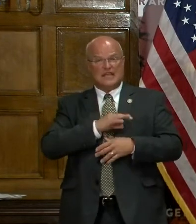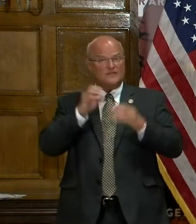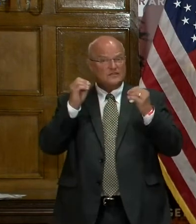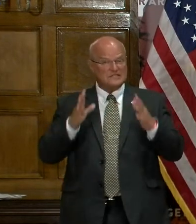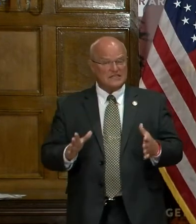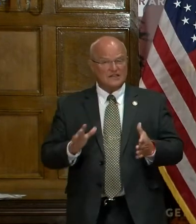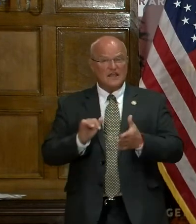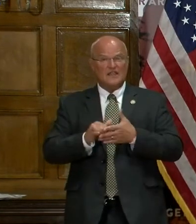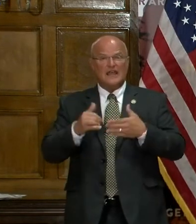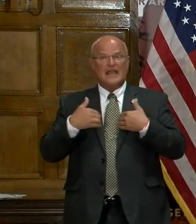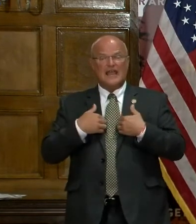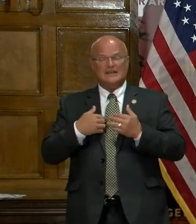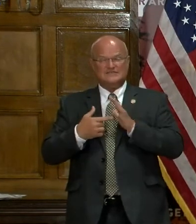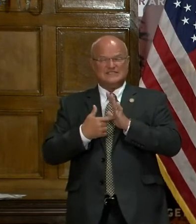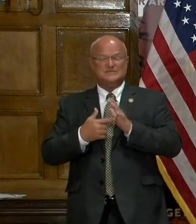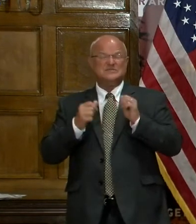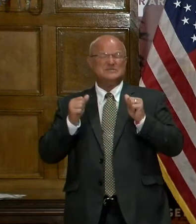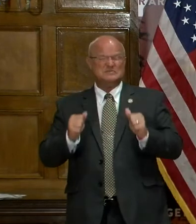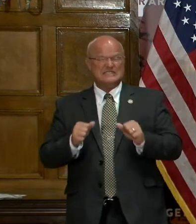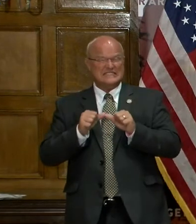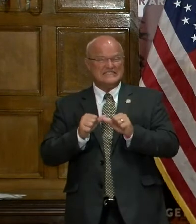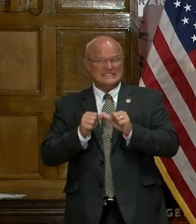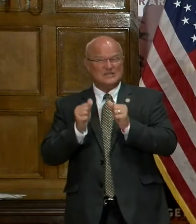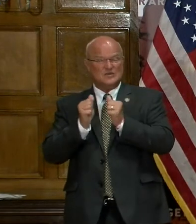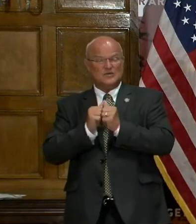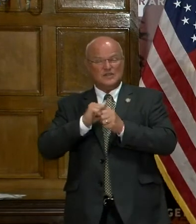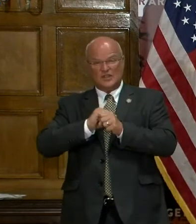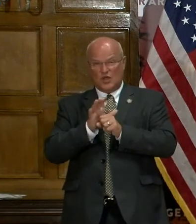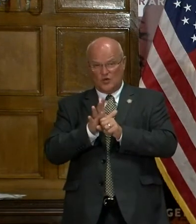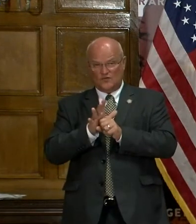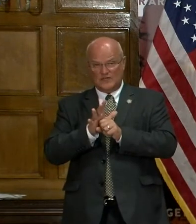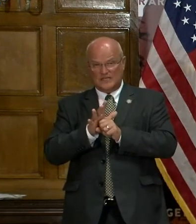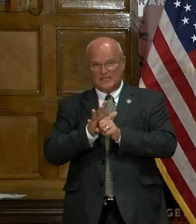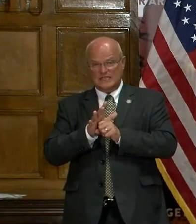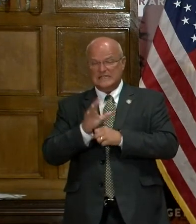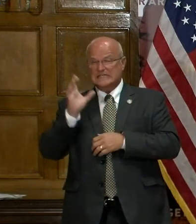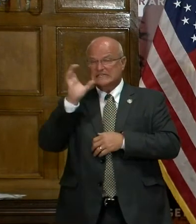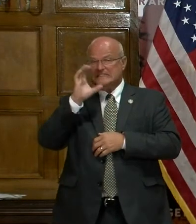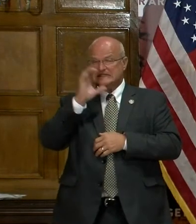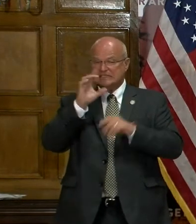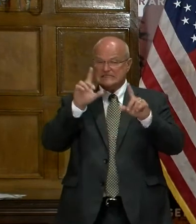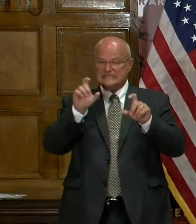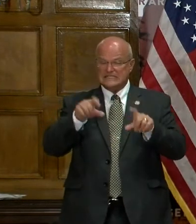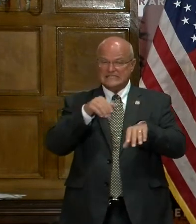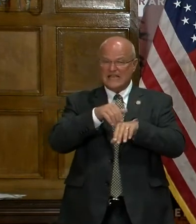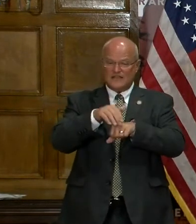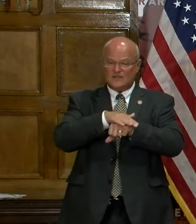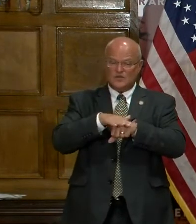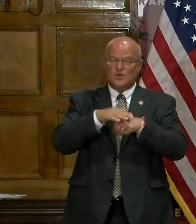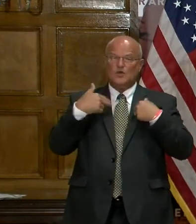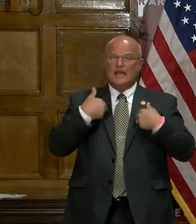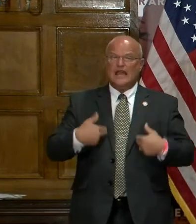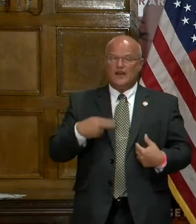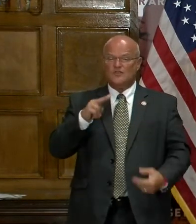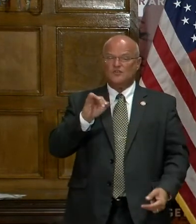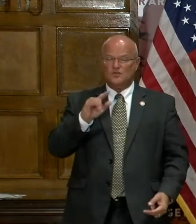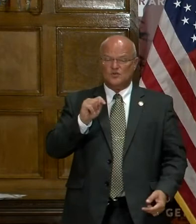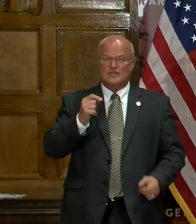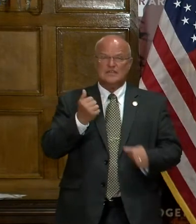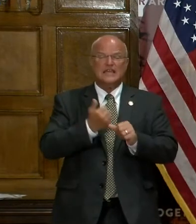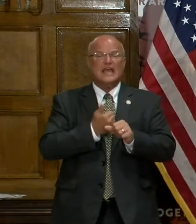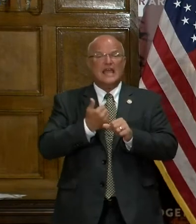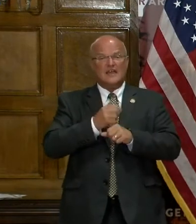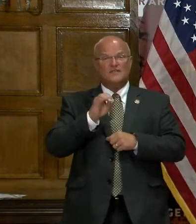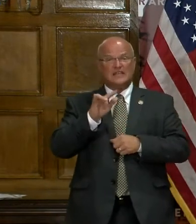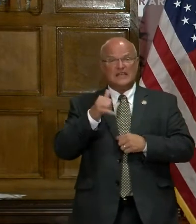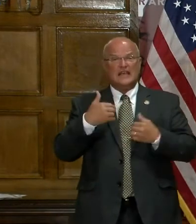or teachers that have symptoms that could be consistent with COVID to seek testing at their local health units. Every county